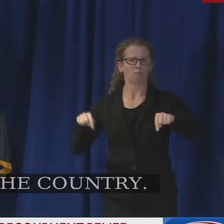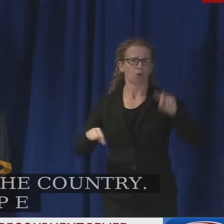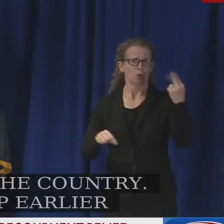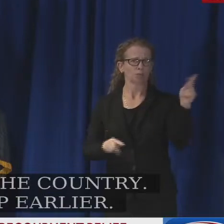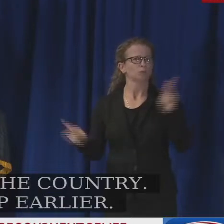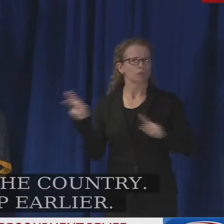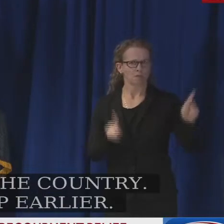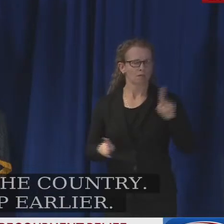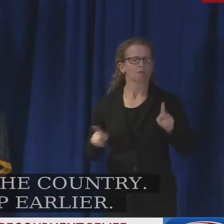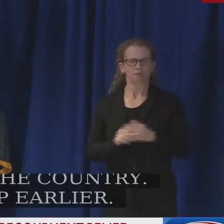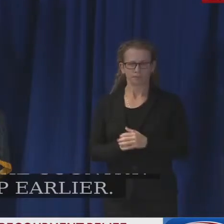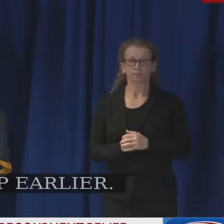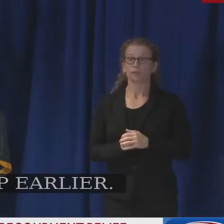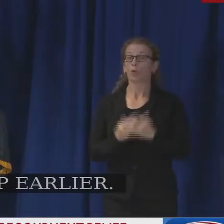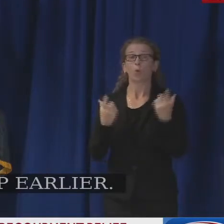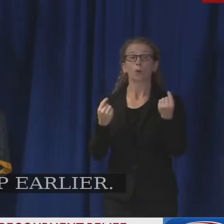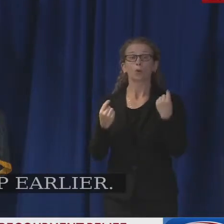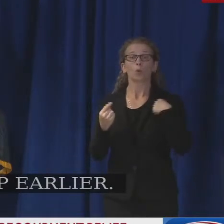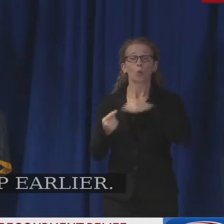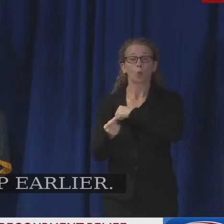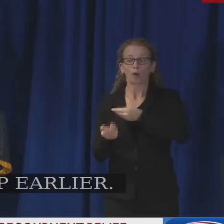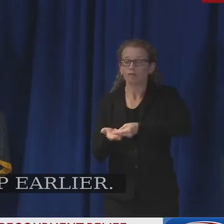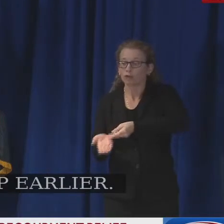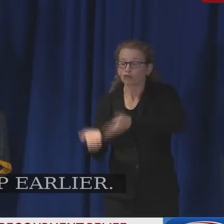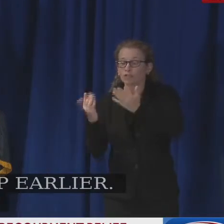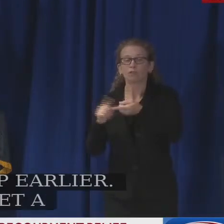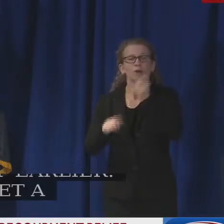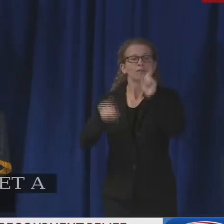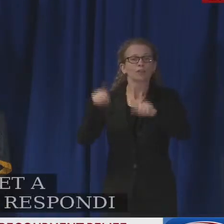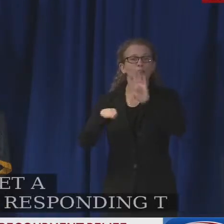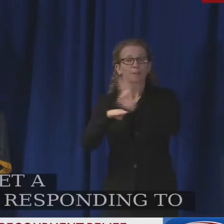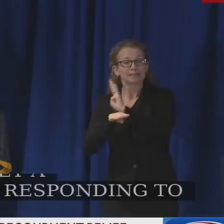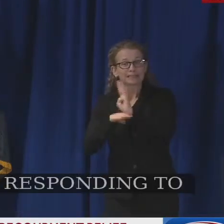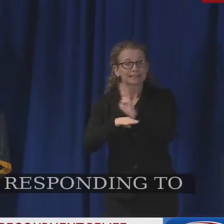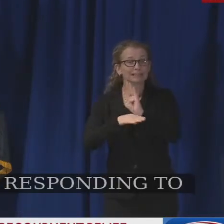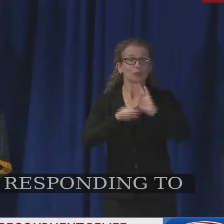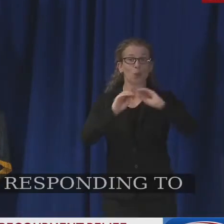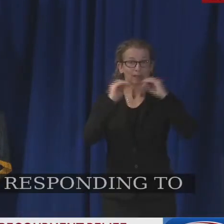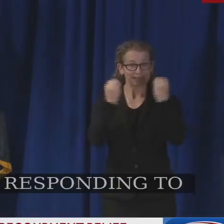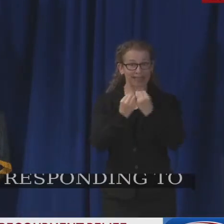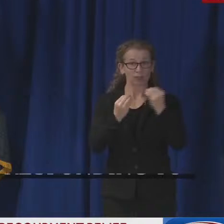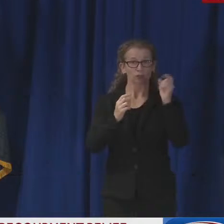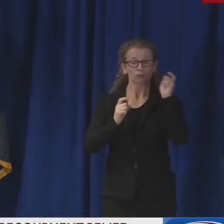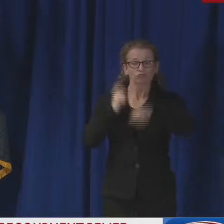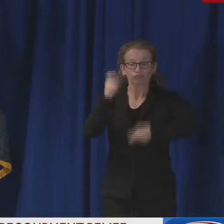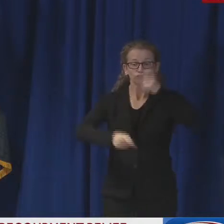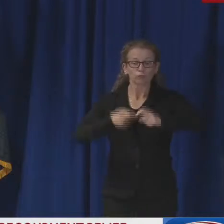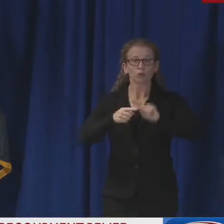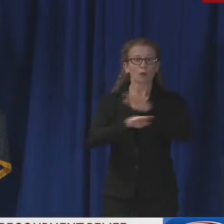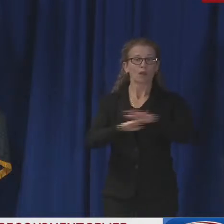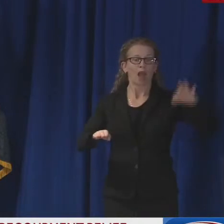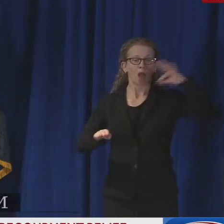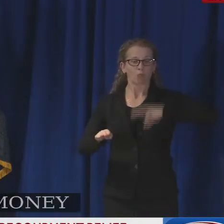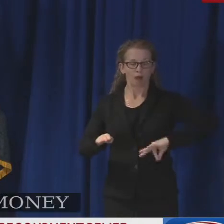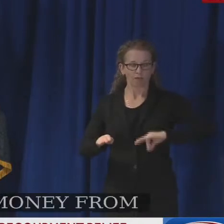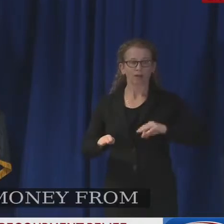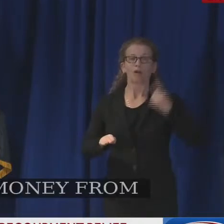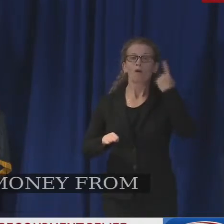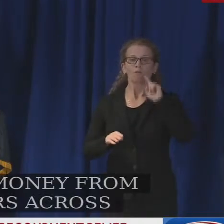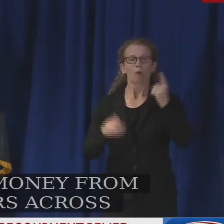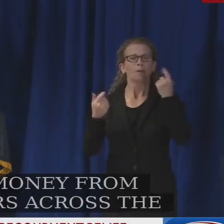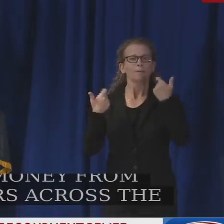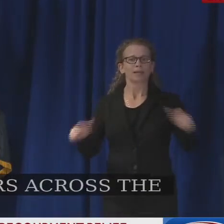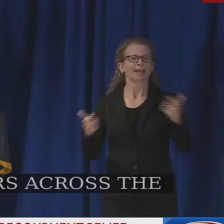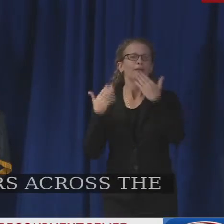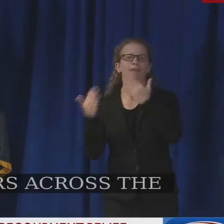responding to COVID. And so what we're doing is we're raising money from corporate partners all across the state into this nonprofit, and we're gonna use that not for an inaugural celebration, but a big